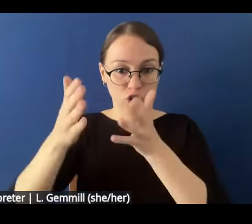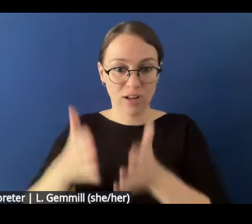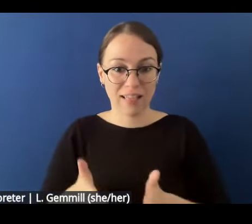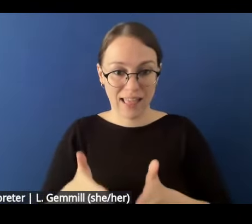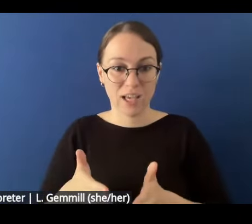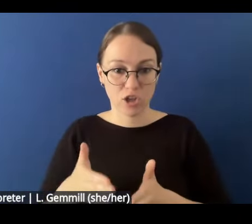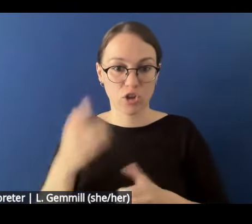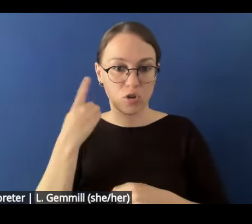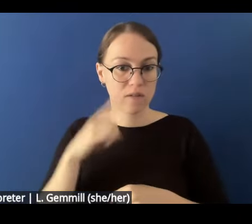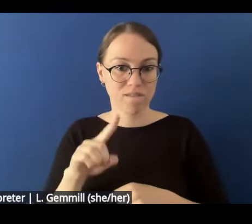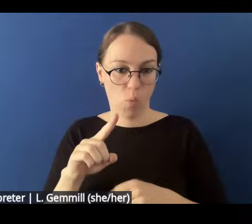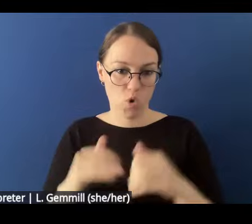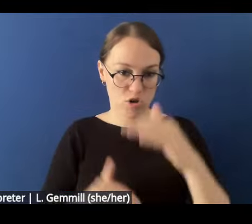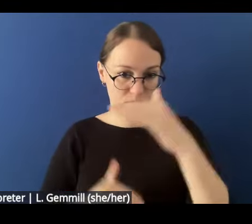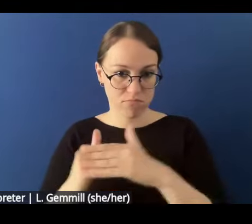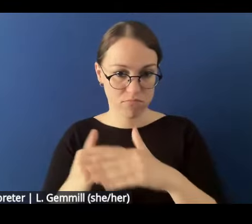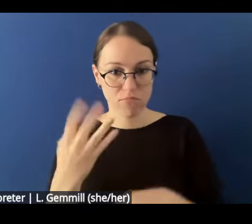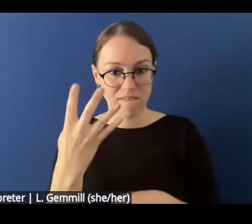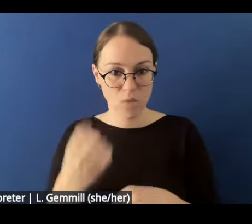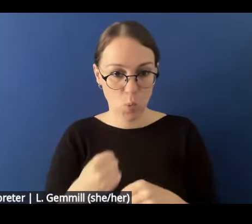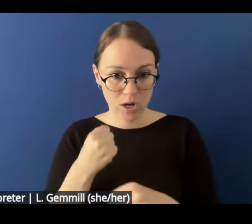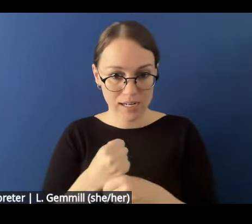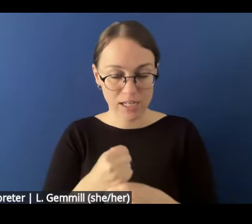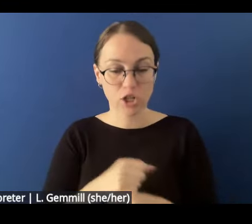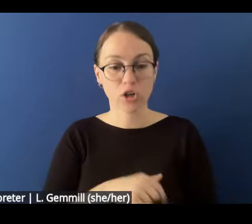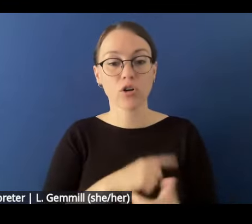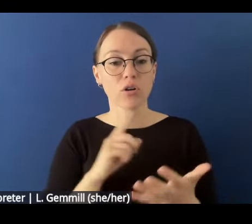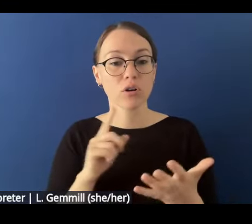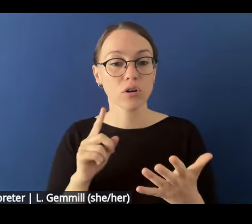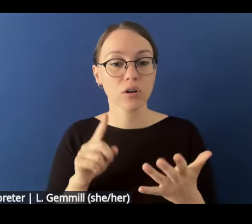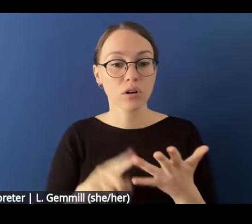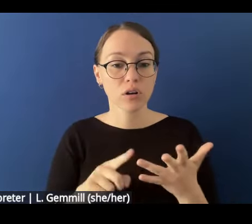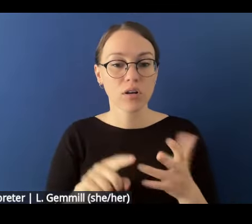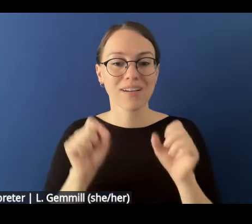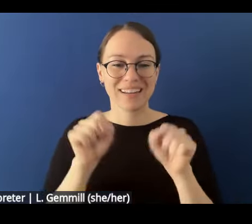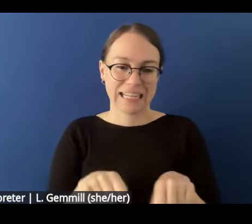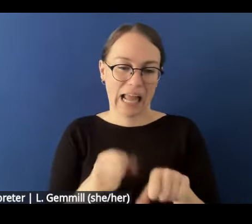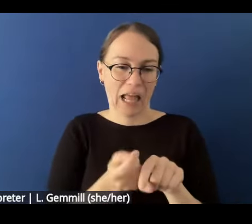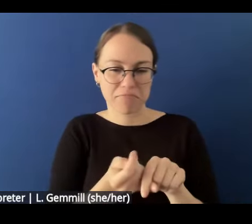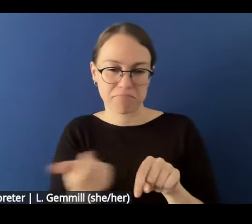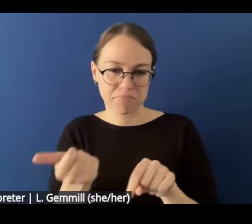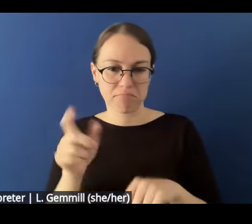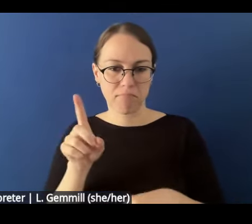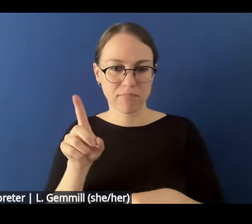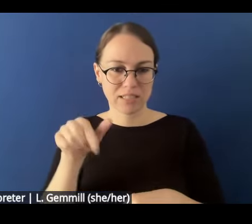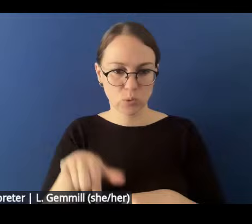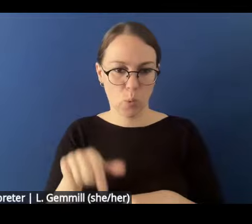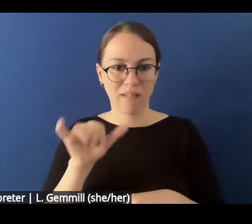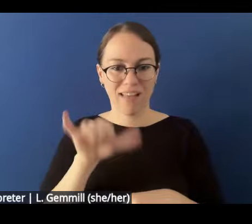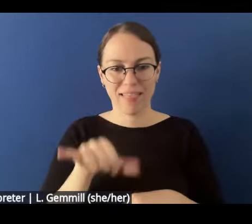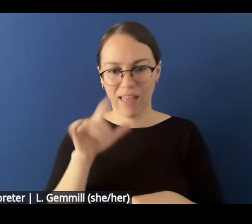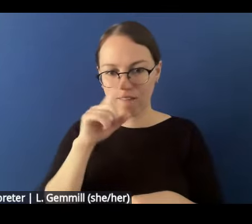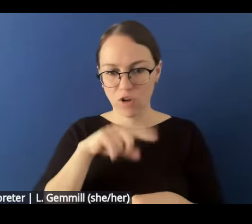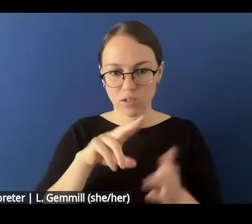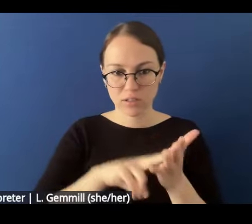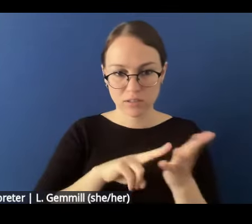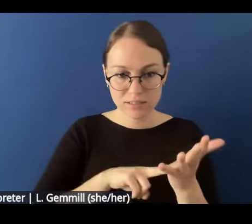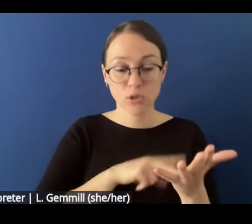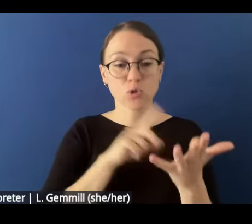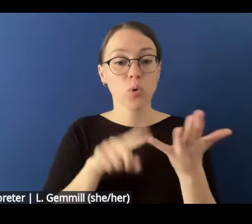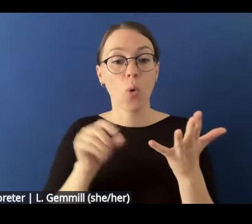4 years. It can disqualify the obviously fraudulent signature on the petition drive, or it can disqualify the